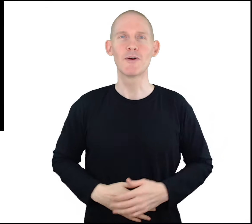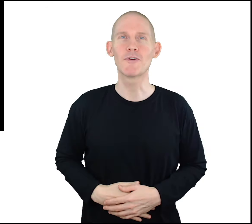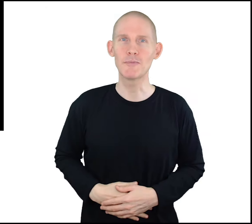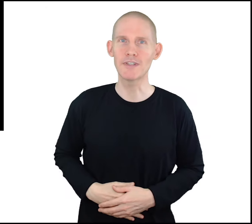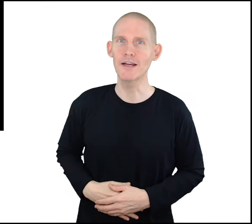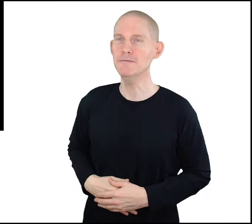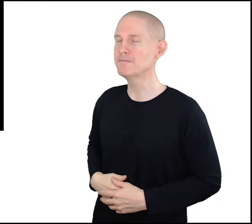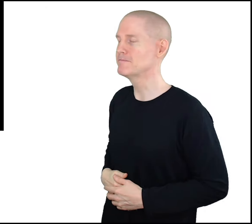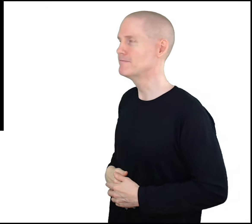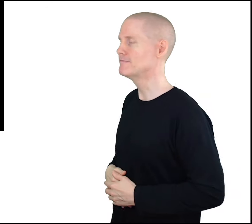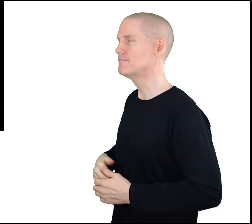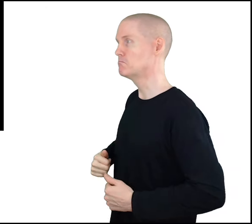From the side.